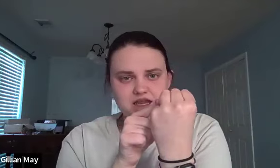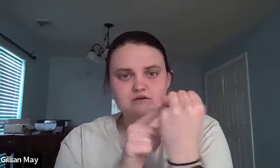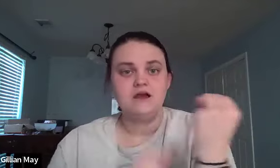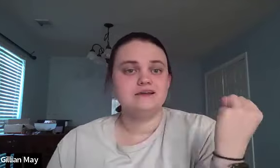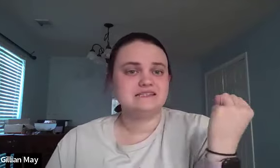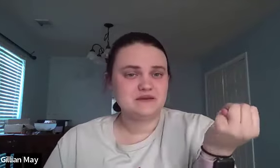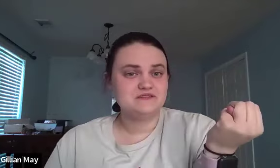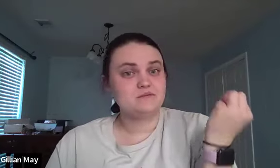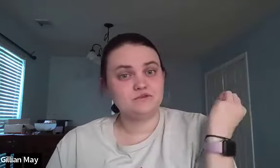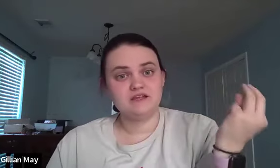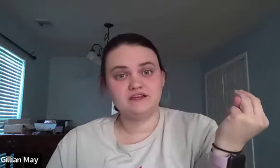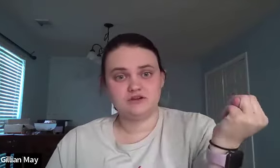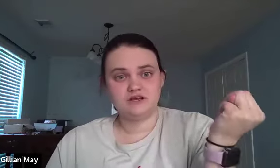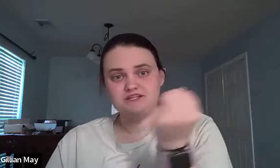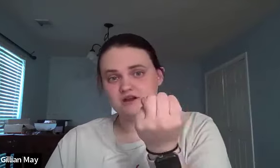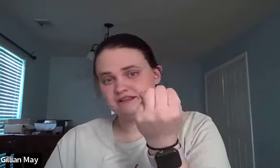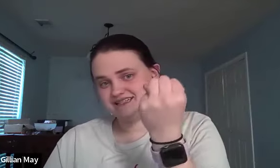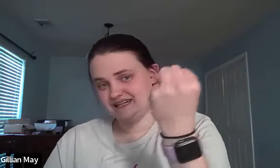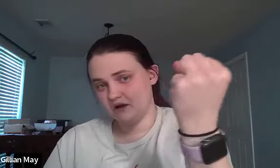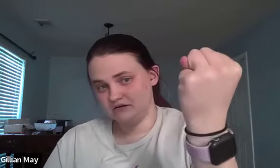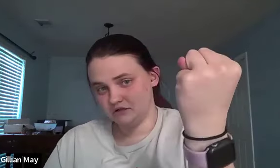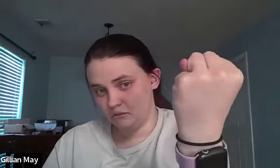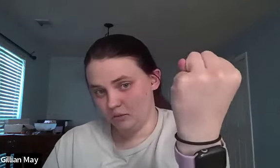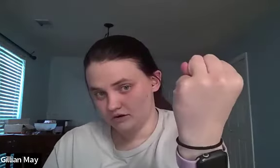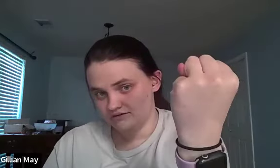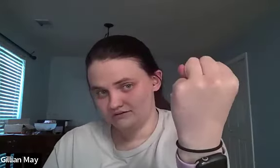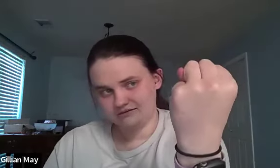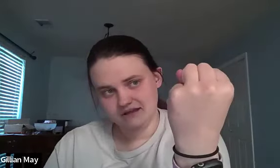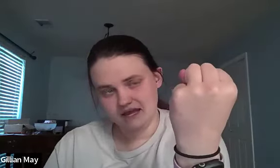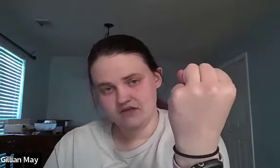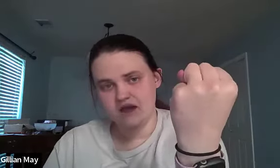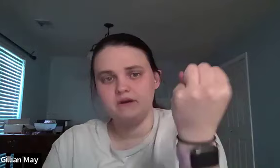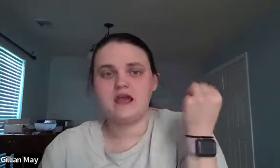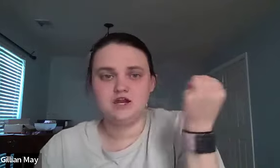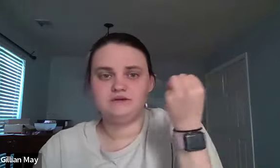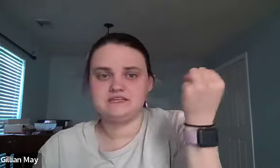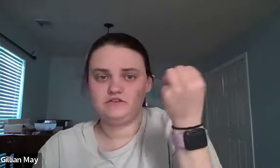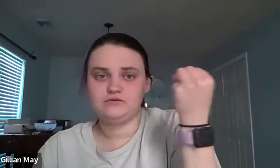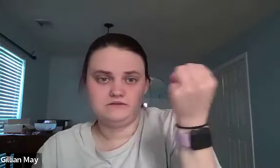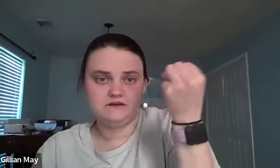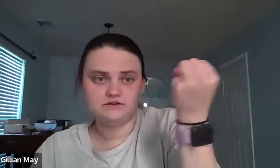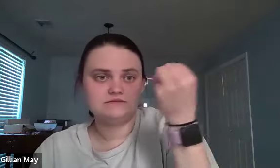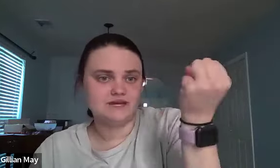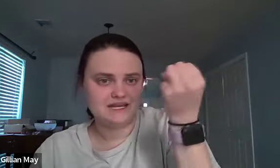out. Sometimes if I'm really like trying to make sure, I'll like stick it out a little more. And that way I know it's like the 3 fingers,